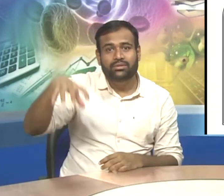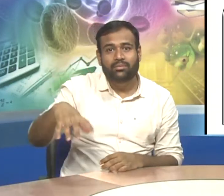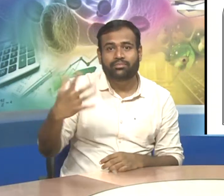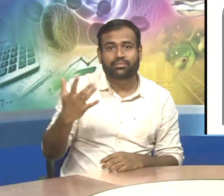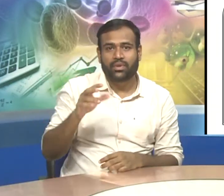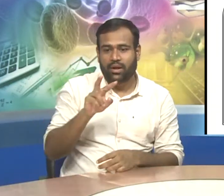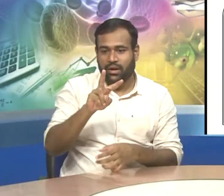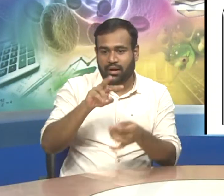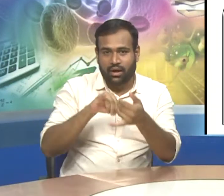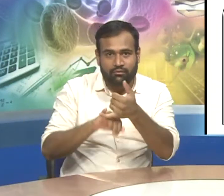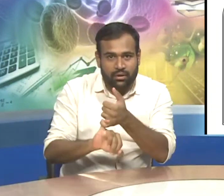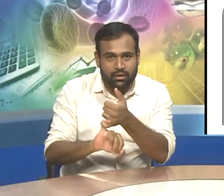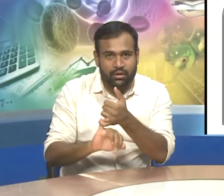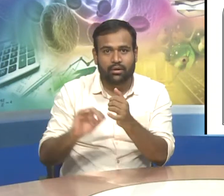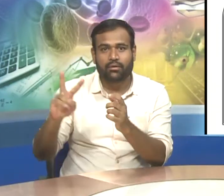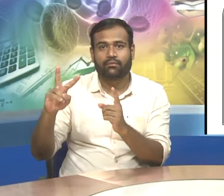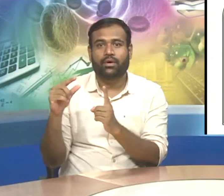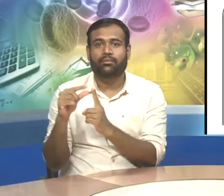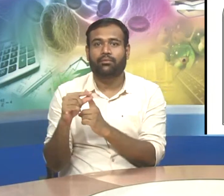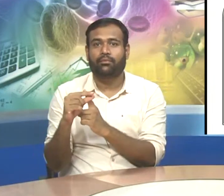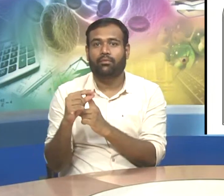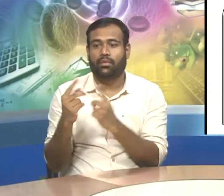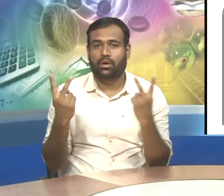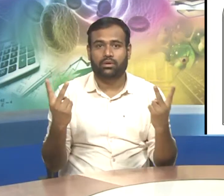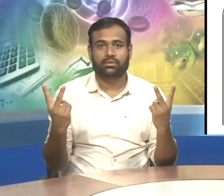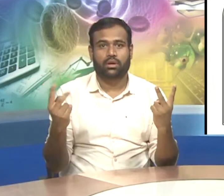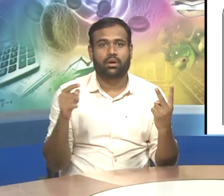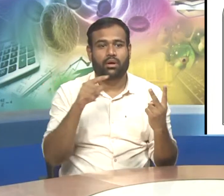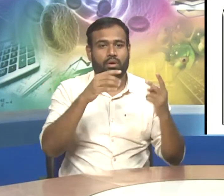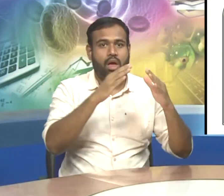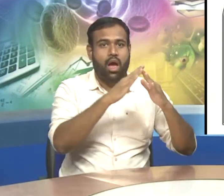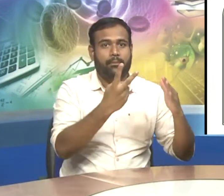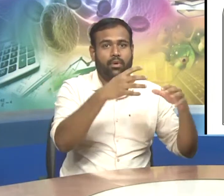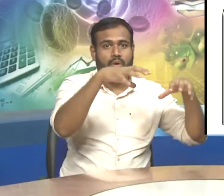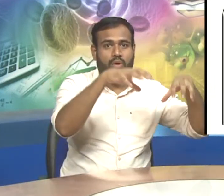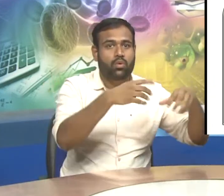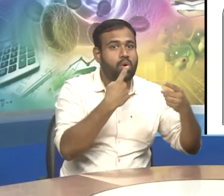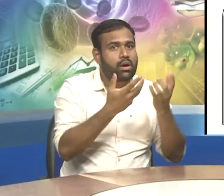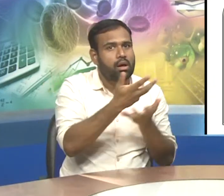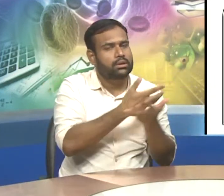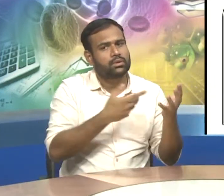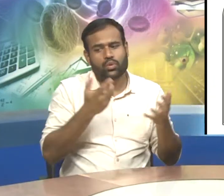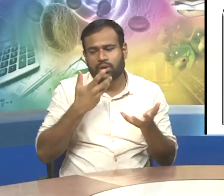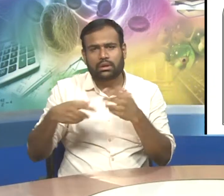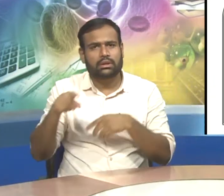parliament and the state level is the state legislature.